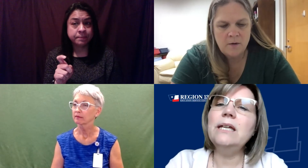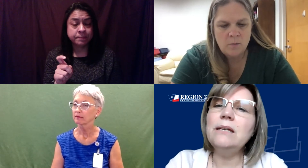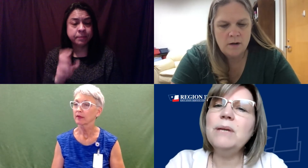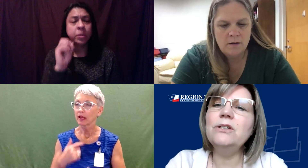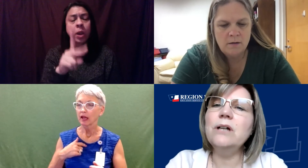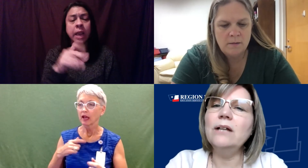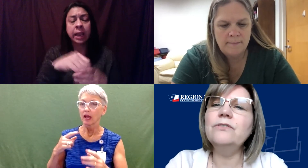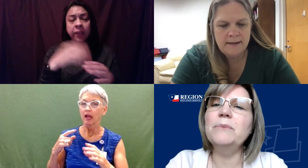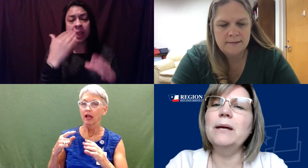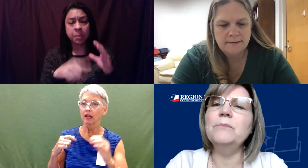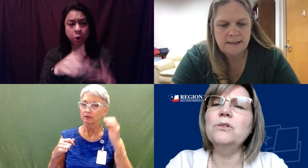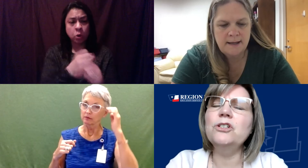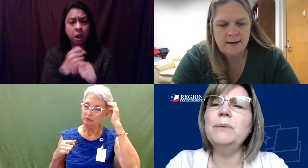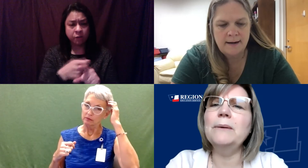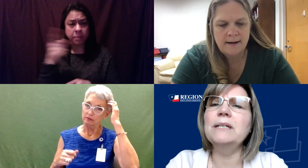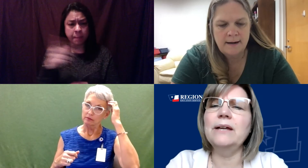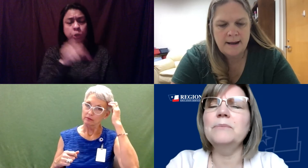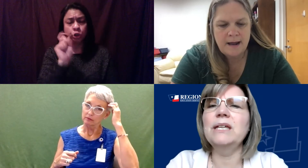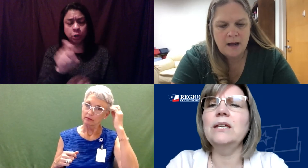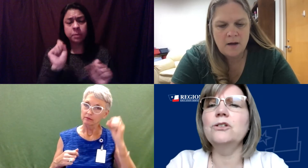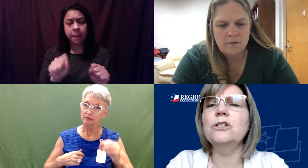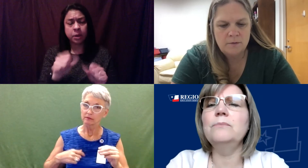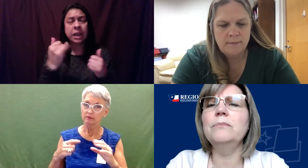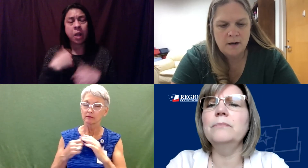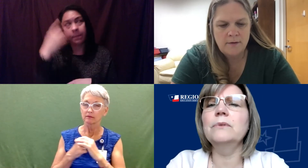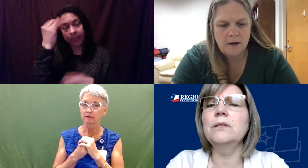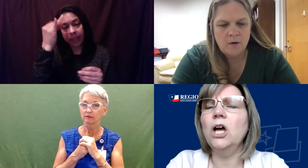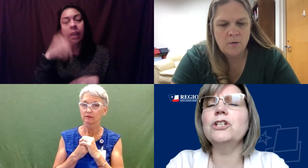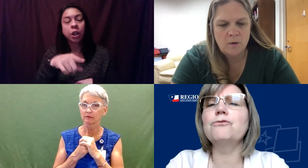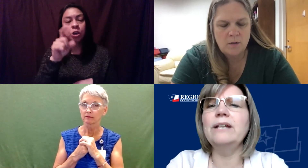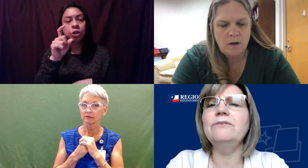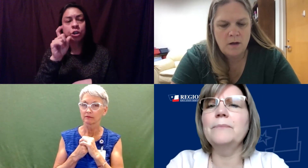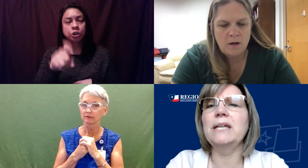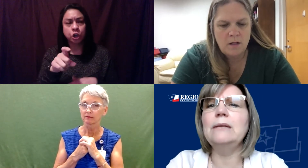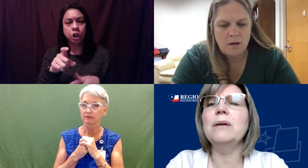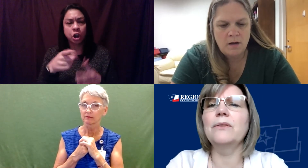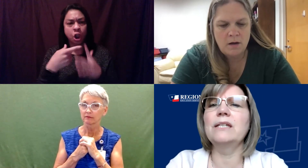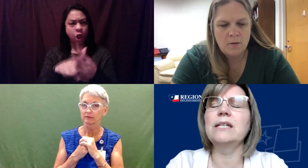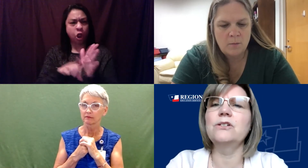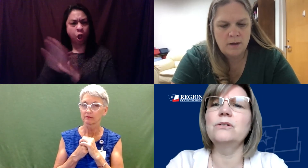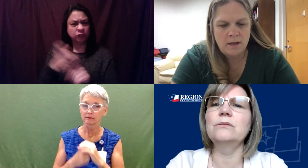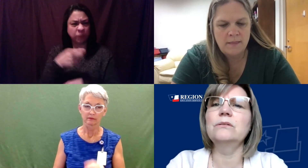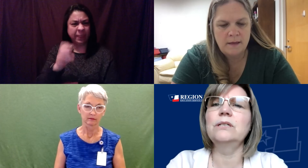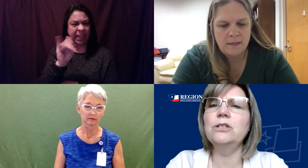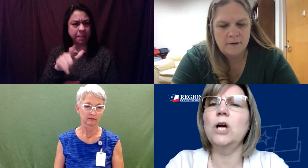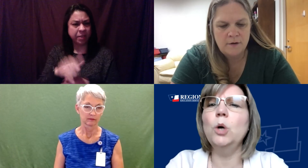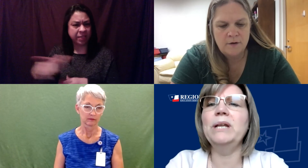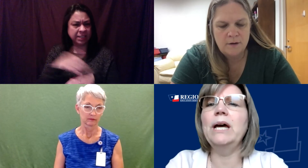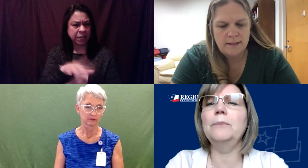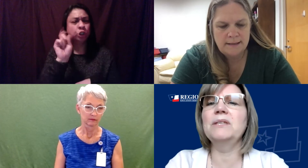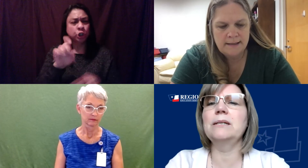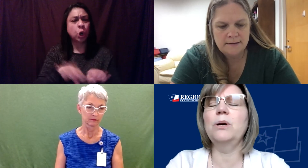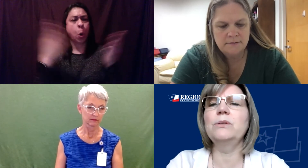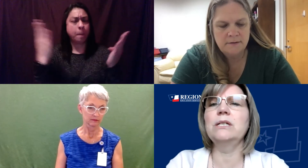Okay, in the email you got from them, you should be able to, now I'm thinking, you should launch right from the email they sent you. It should